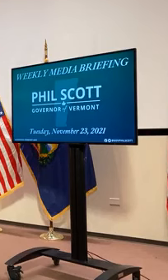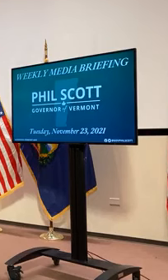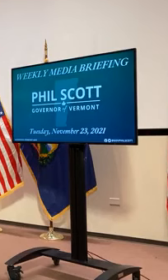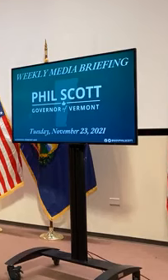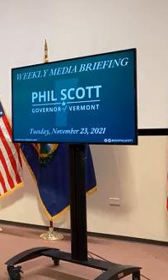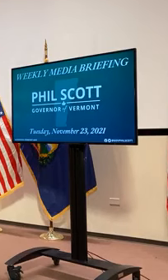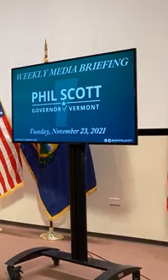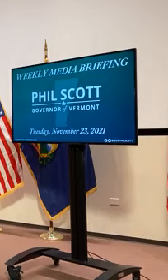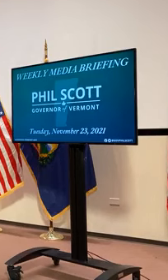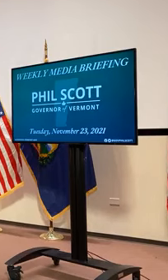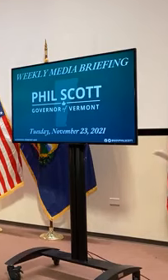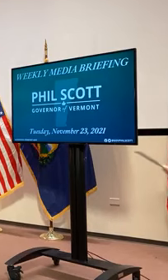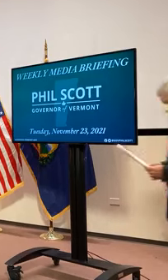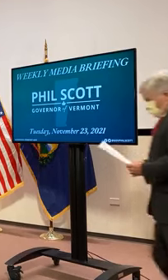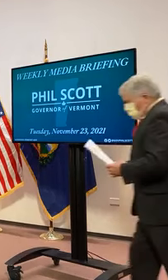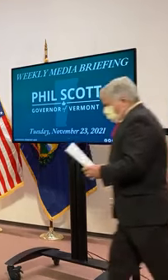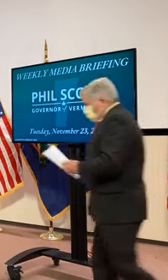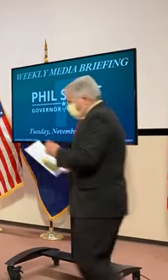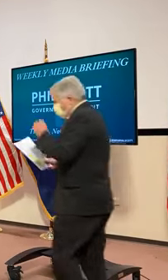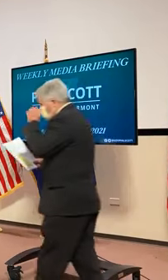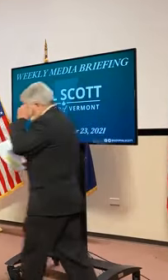well.